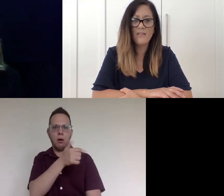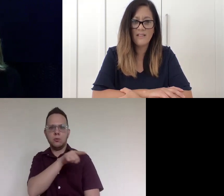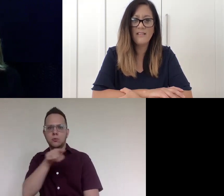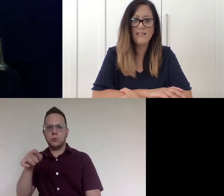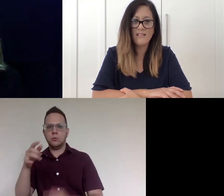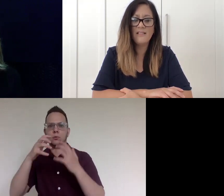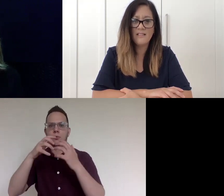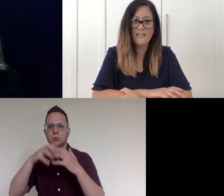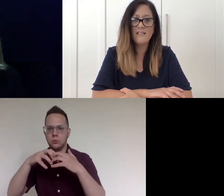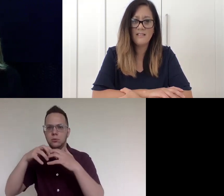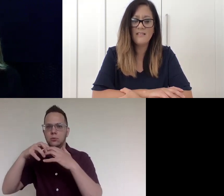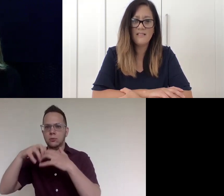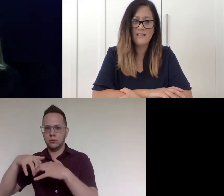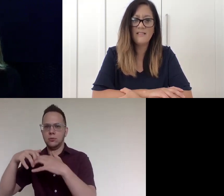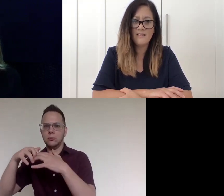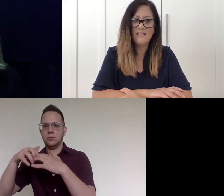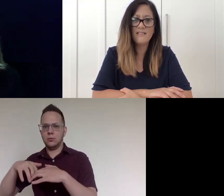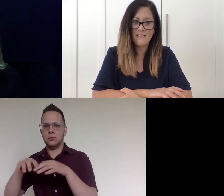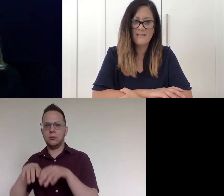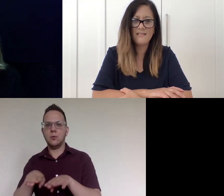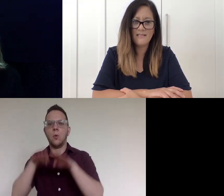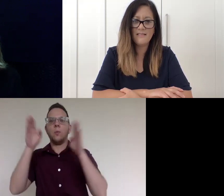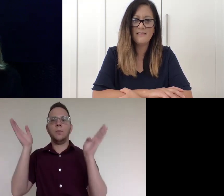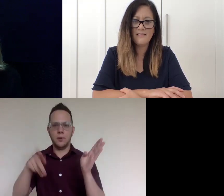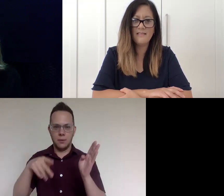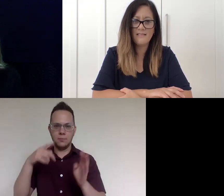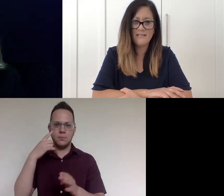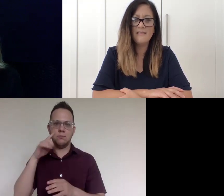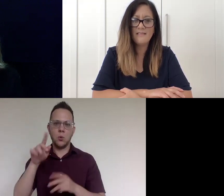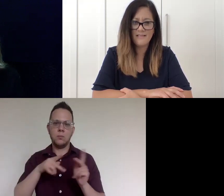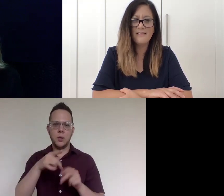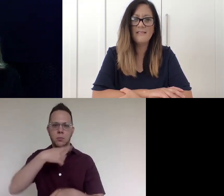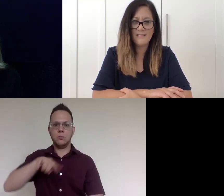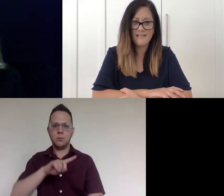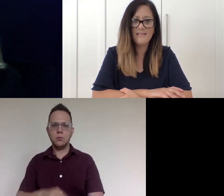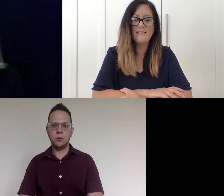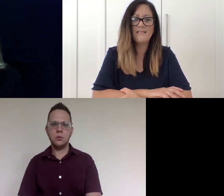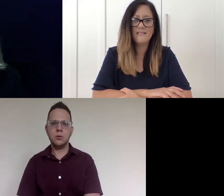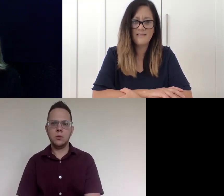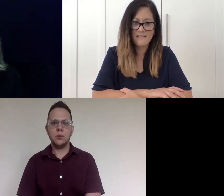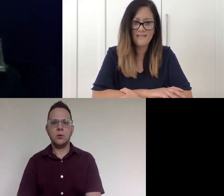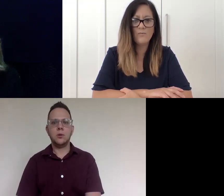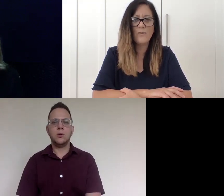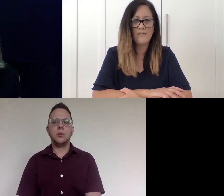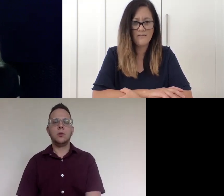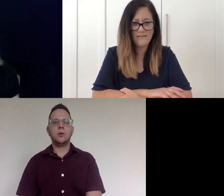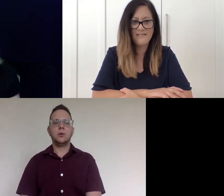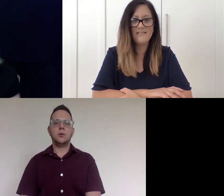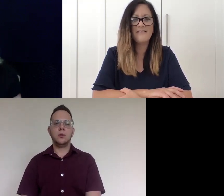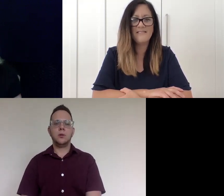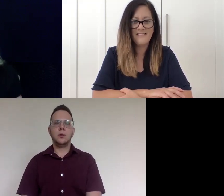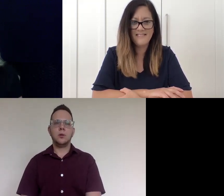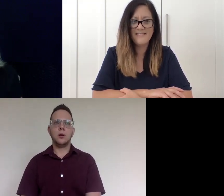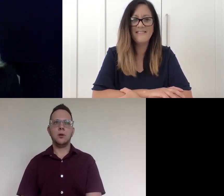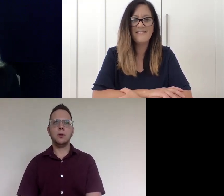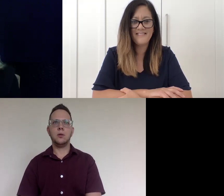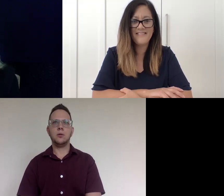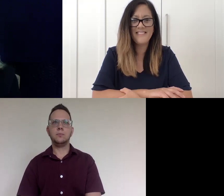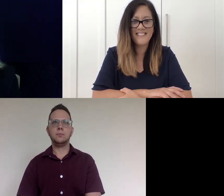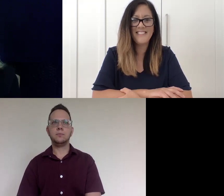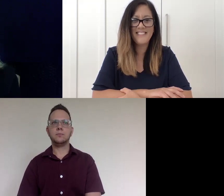deaf person. But slowly, barriers are being broken, and the opportunities are opening up for deaf